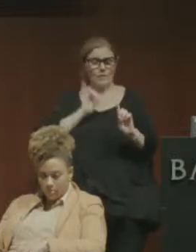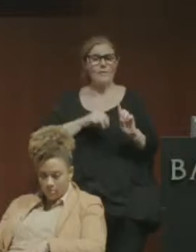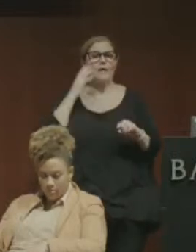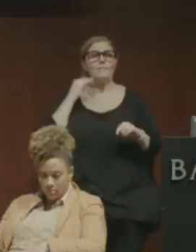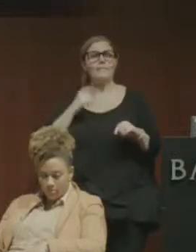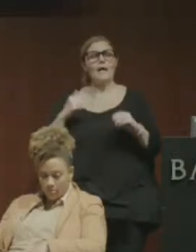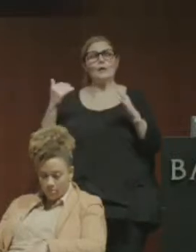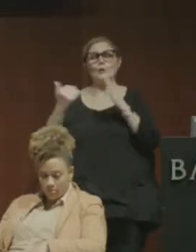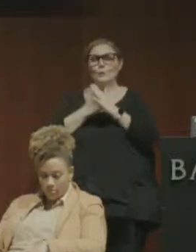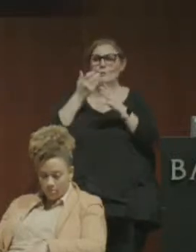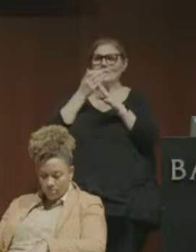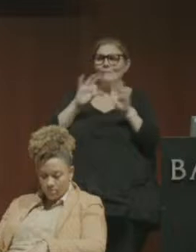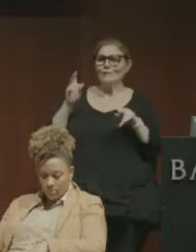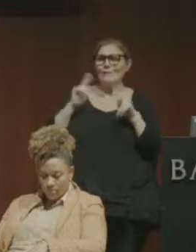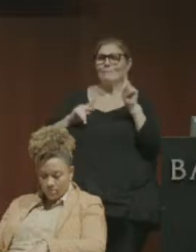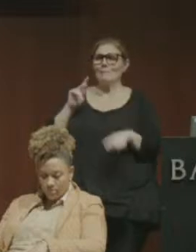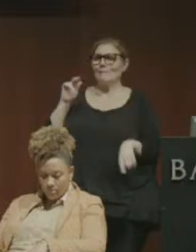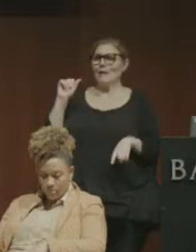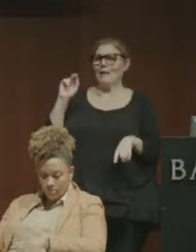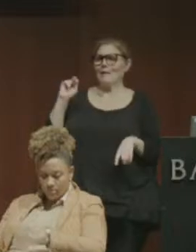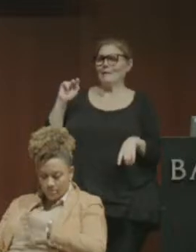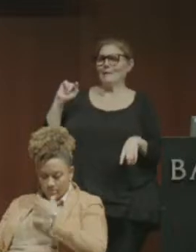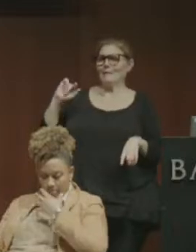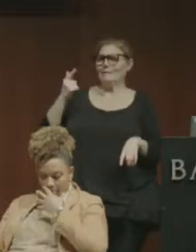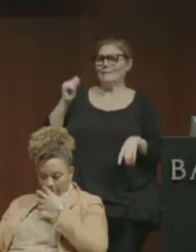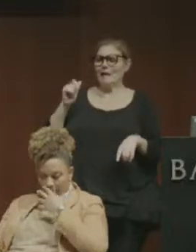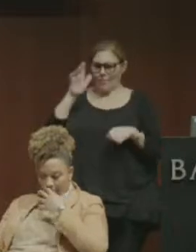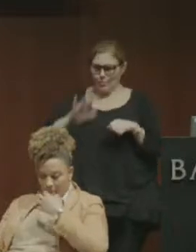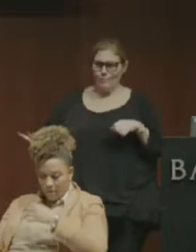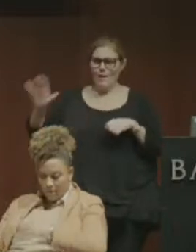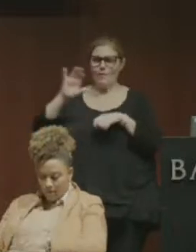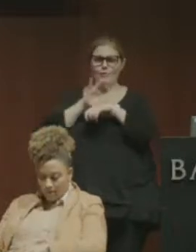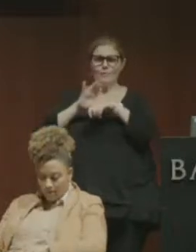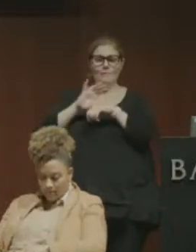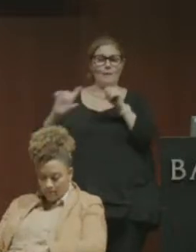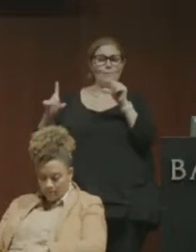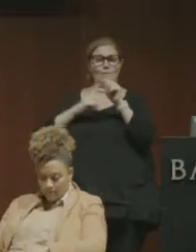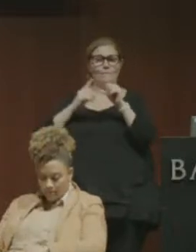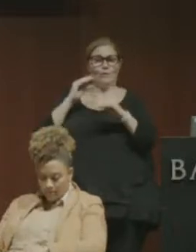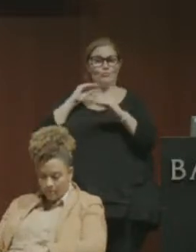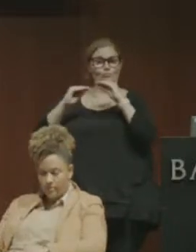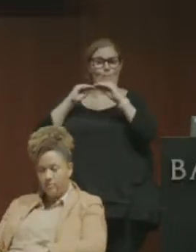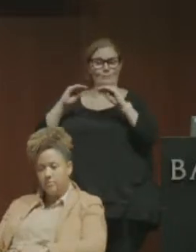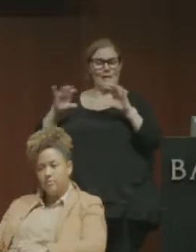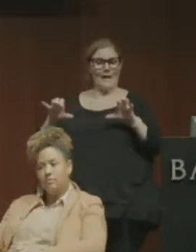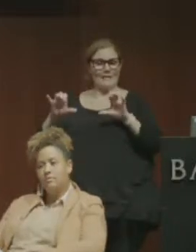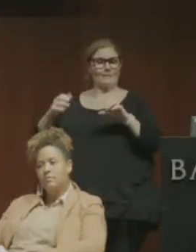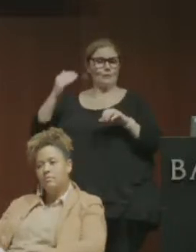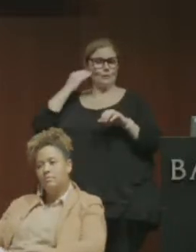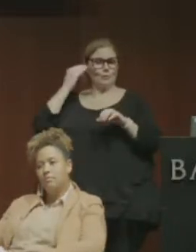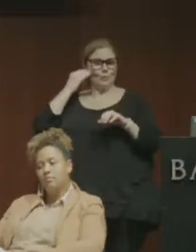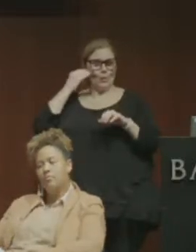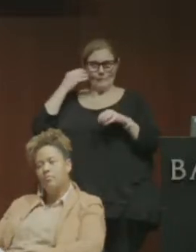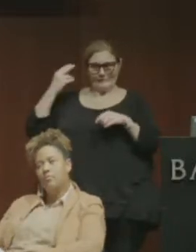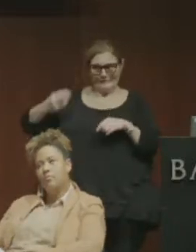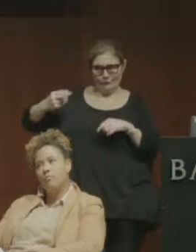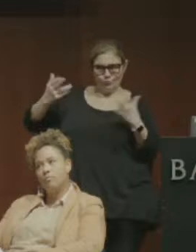that newly freed people in Antigua and throughout the wider Caribbean were the first reparations activists known to the region's